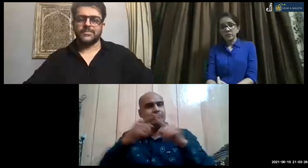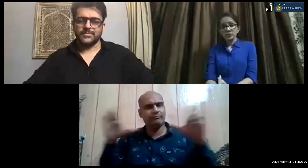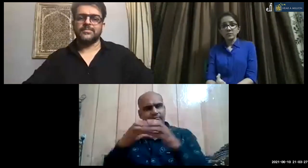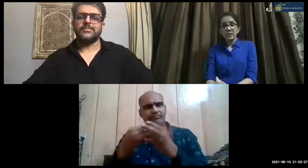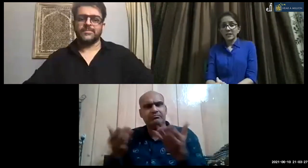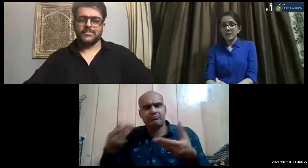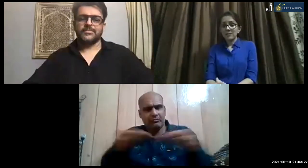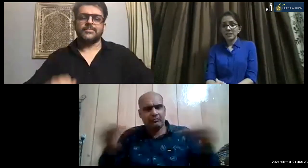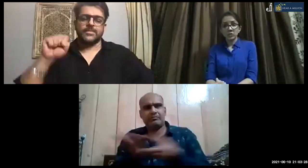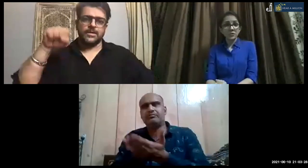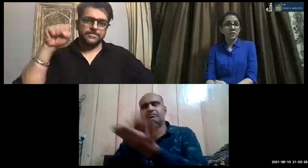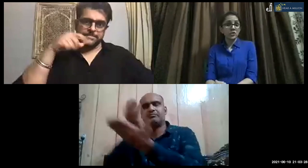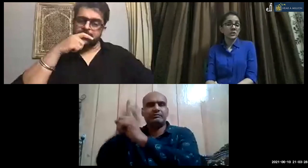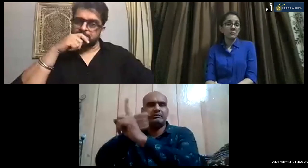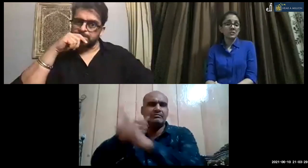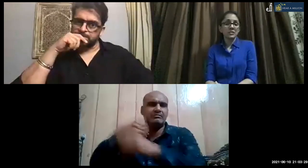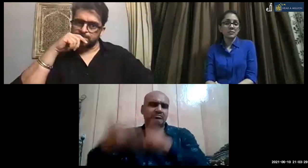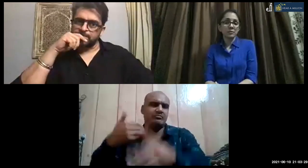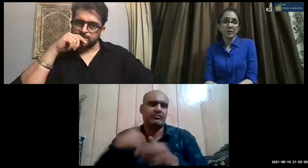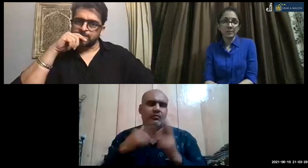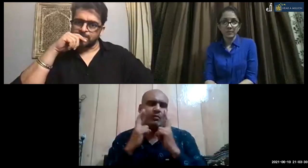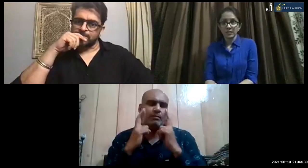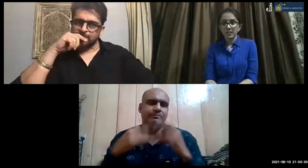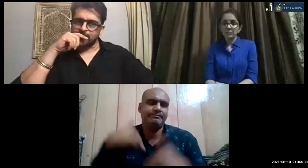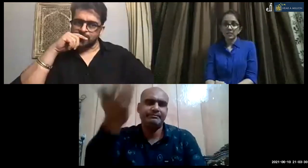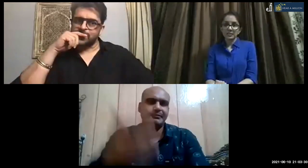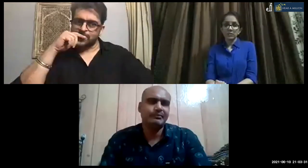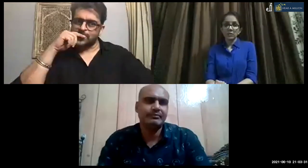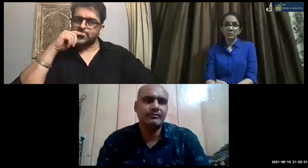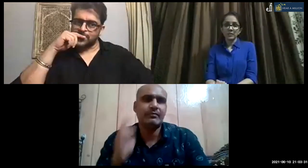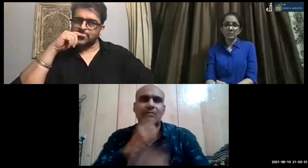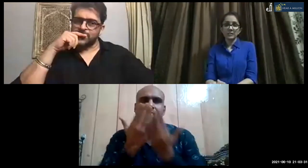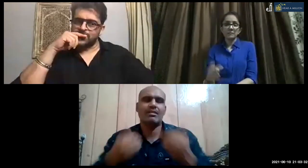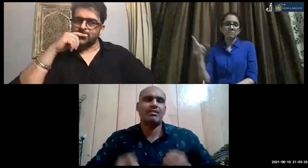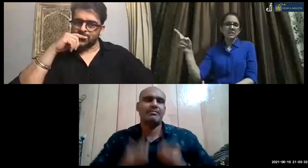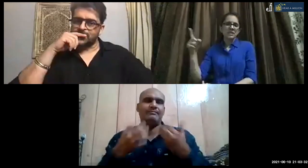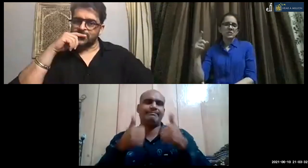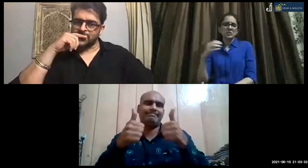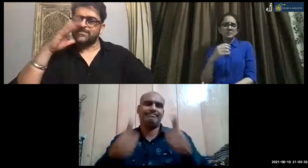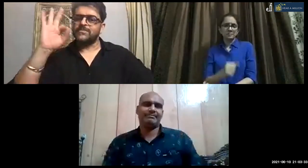and, you know, and have an education committee for advocating, hopefully, with that.